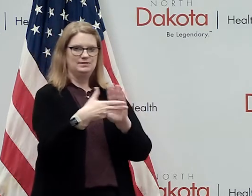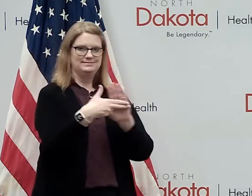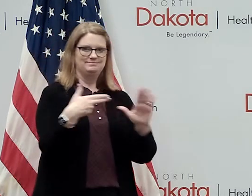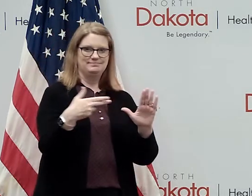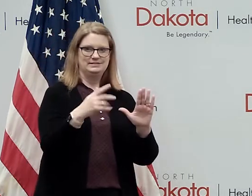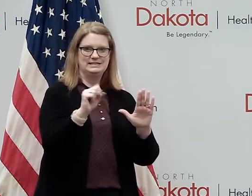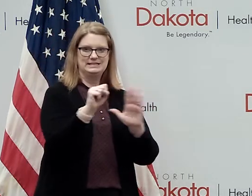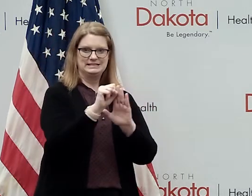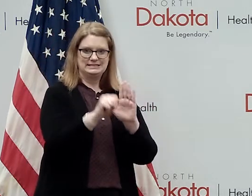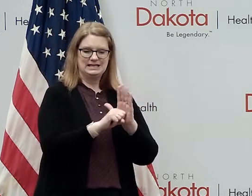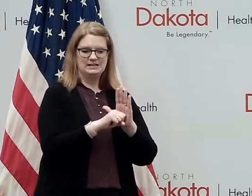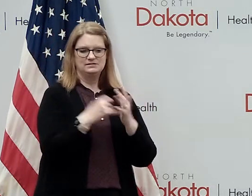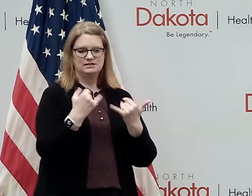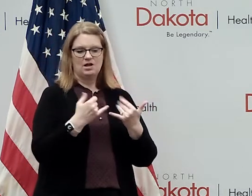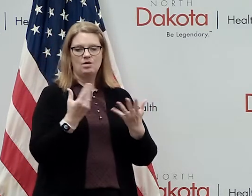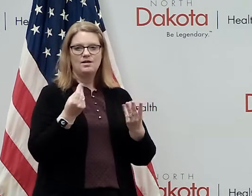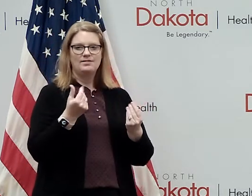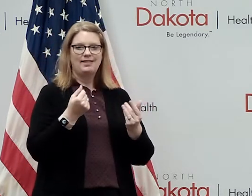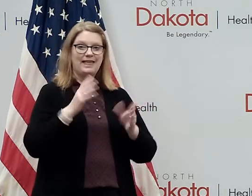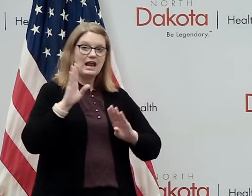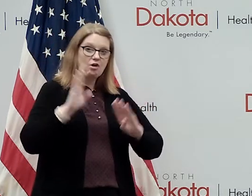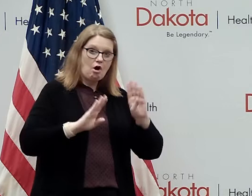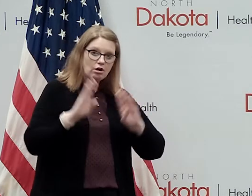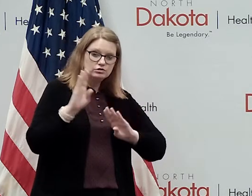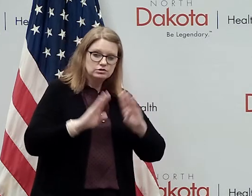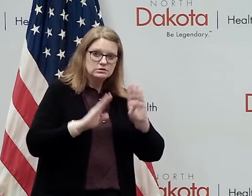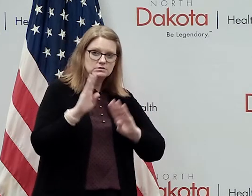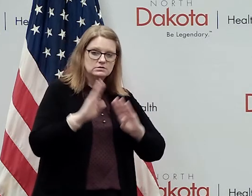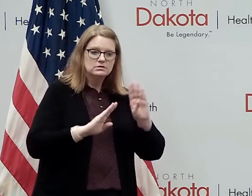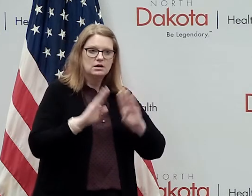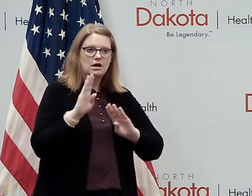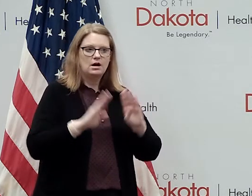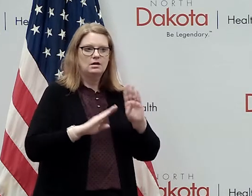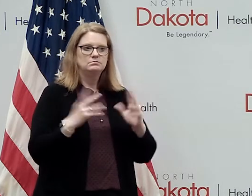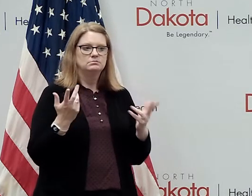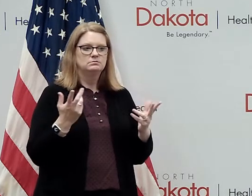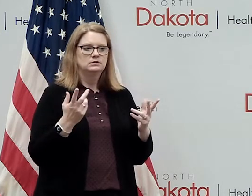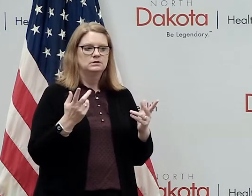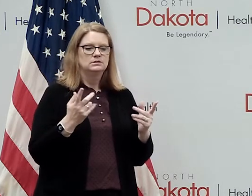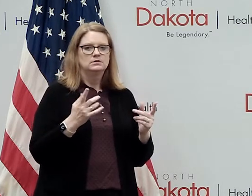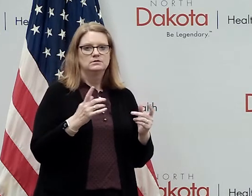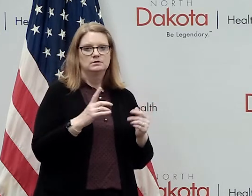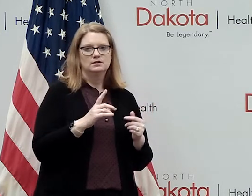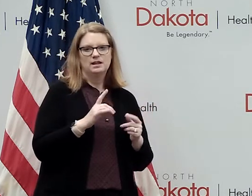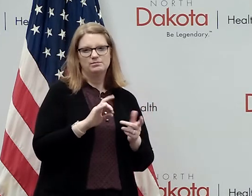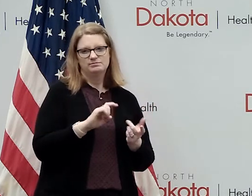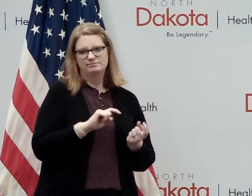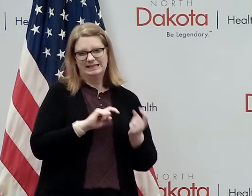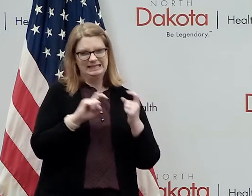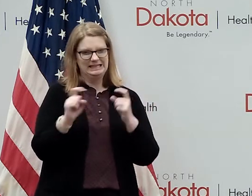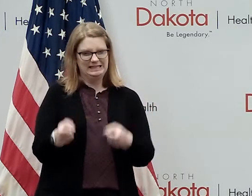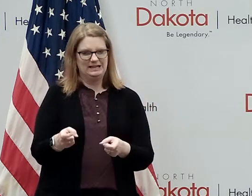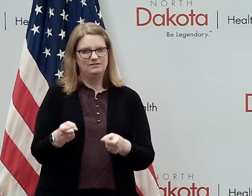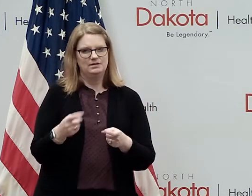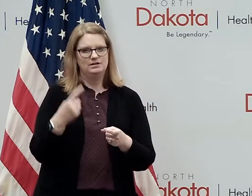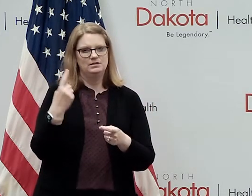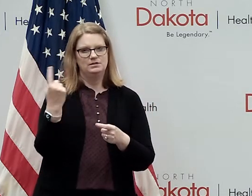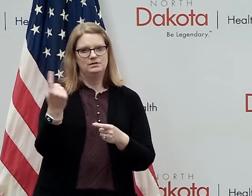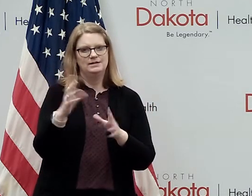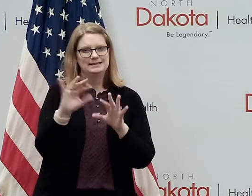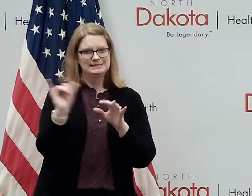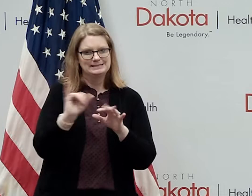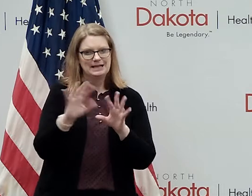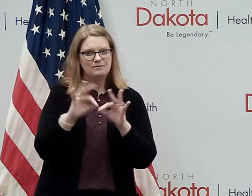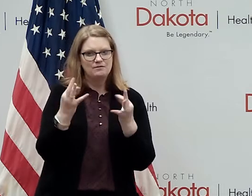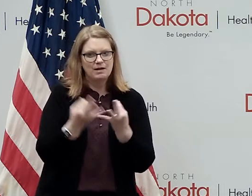state. Those land auctions often went back to the same family that's always leased it the year before.